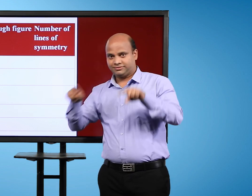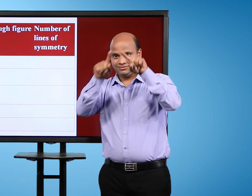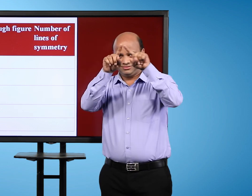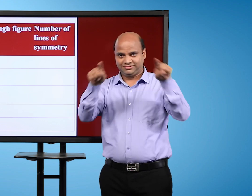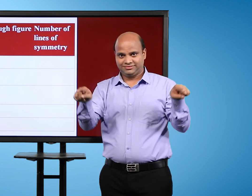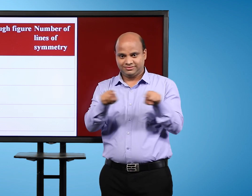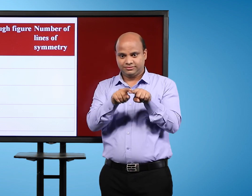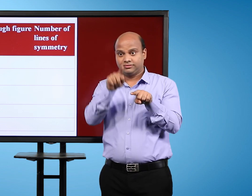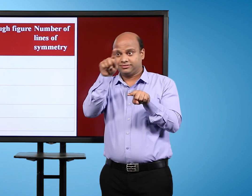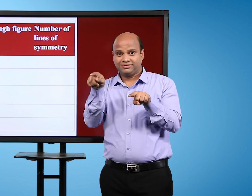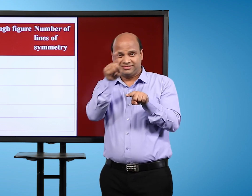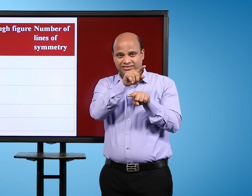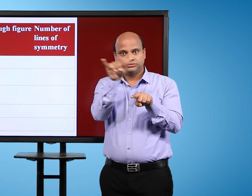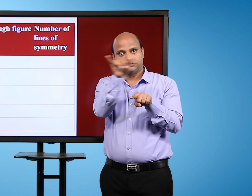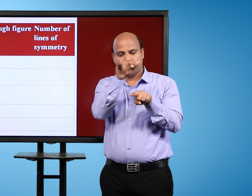isosceles triangle,